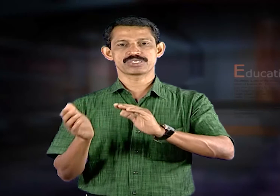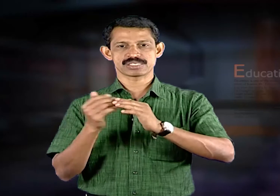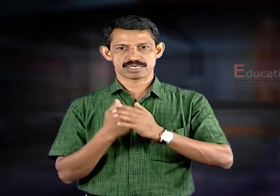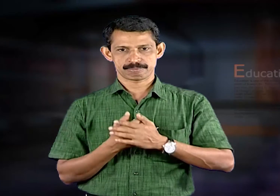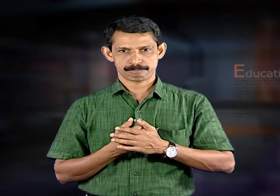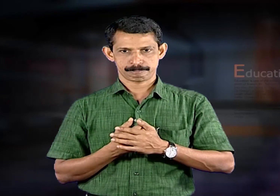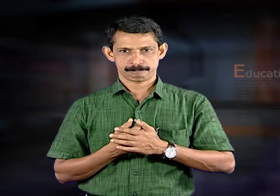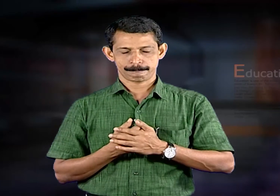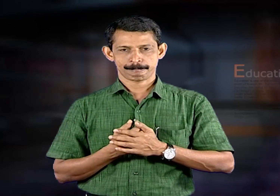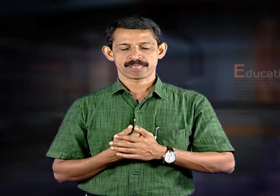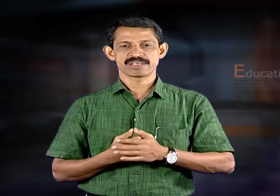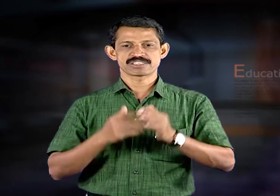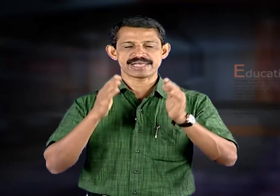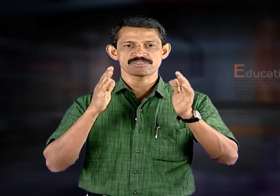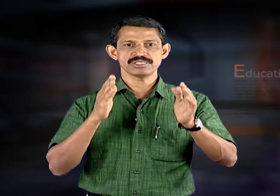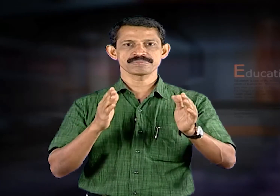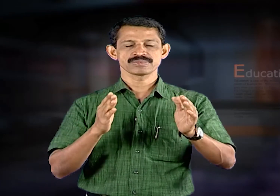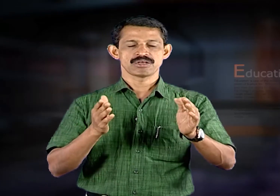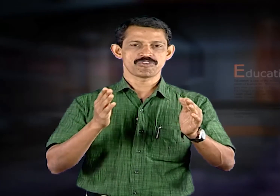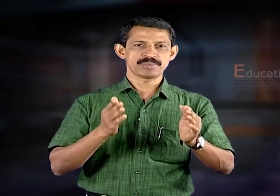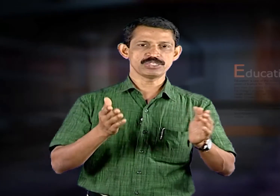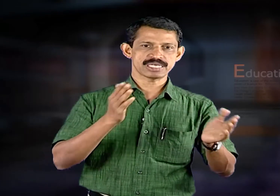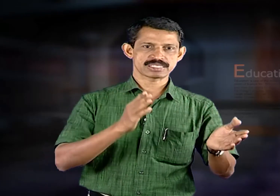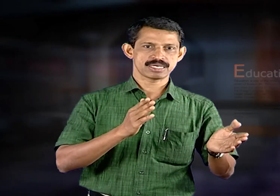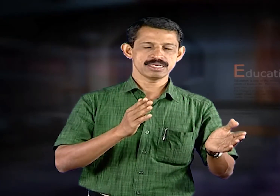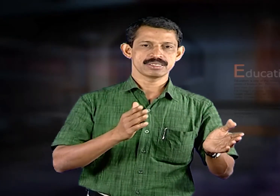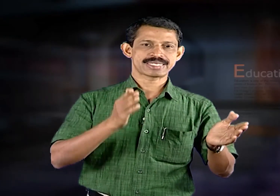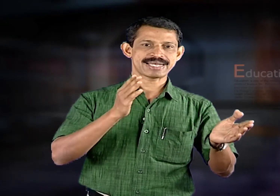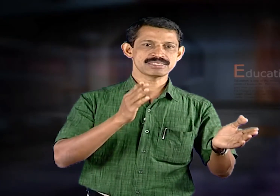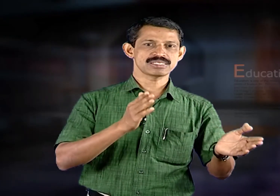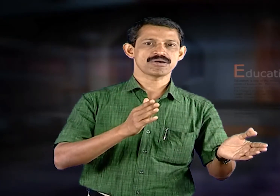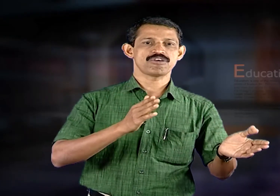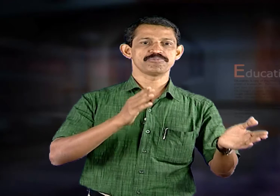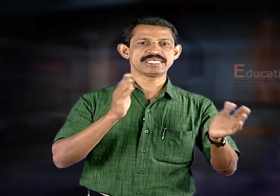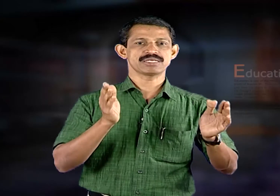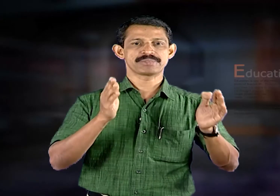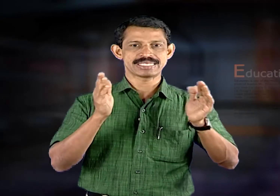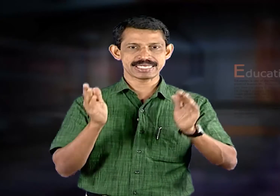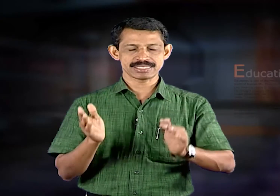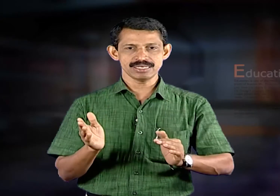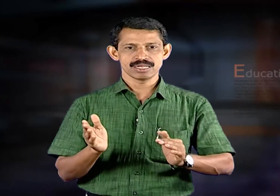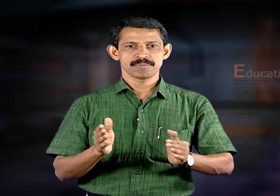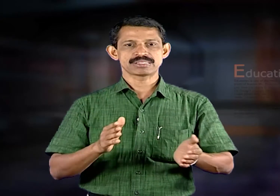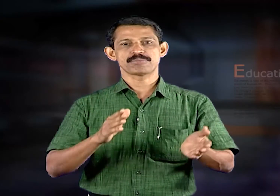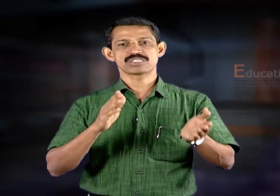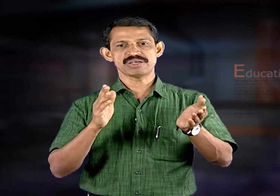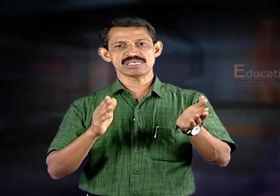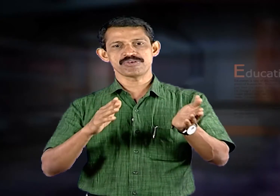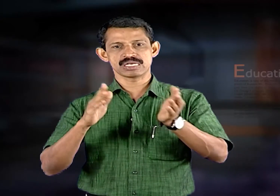education. It shares with formal education the characteristic of being mediated, but the motivation for